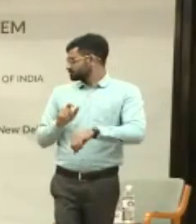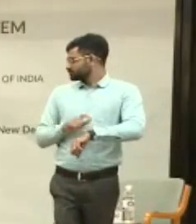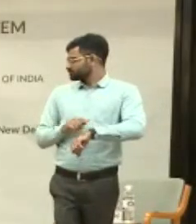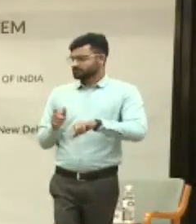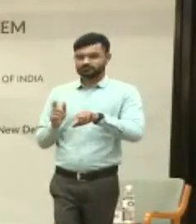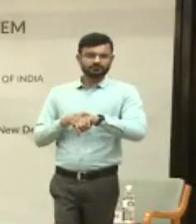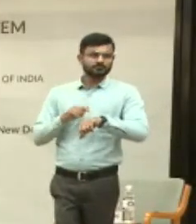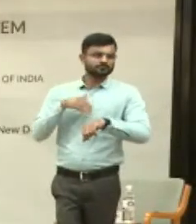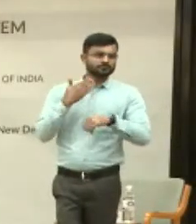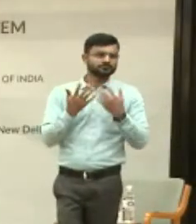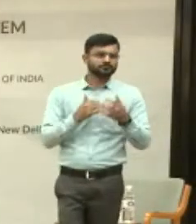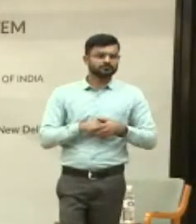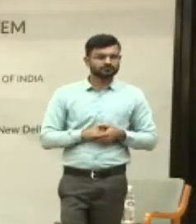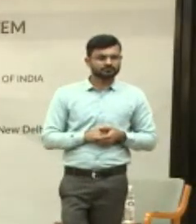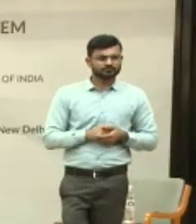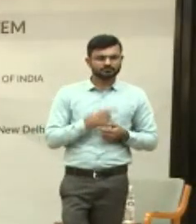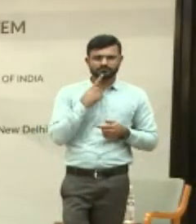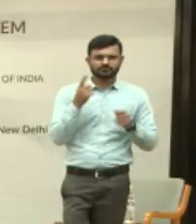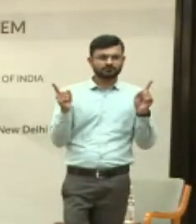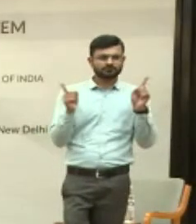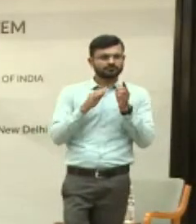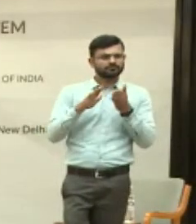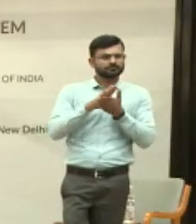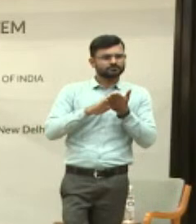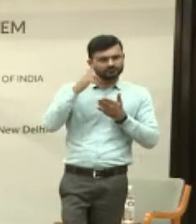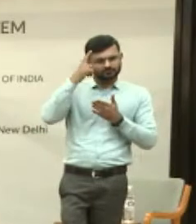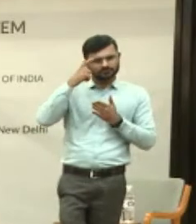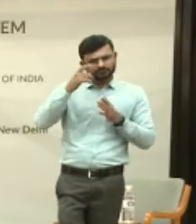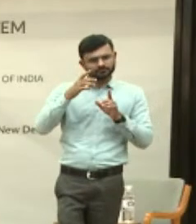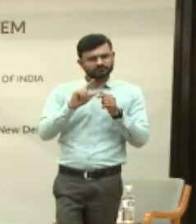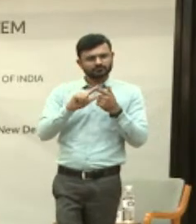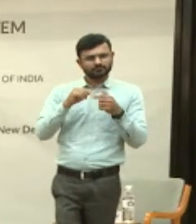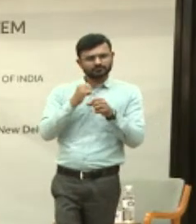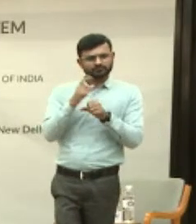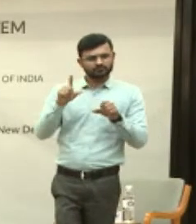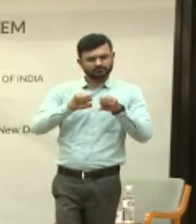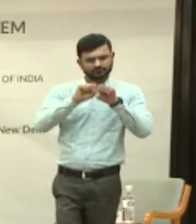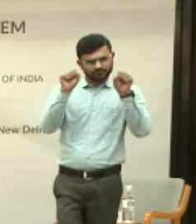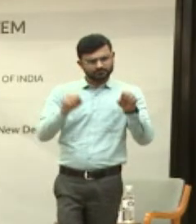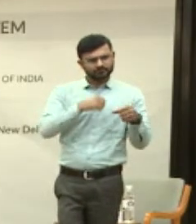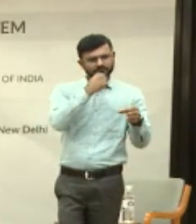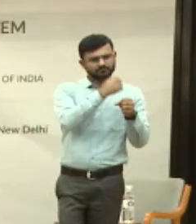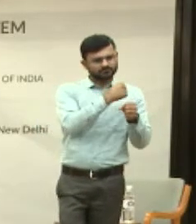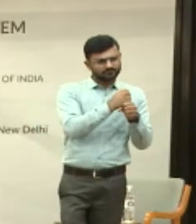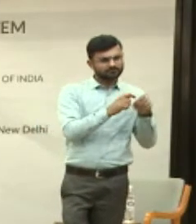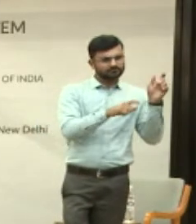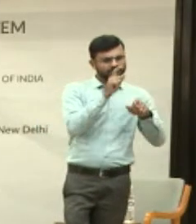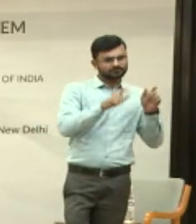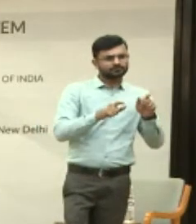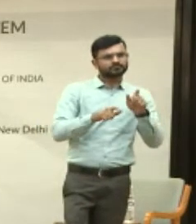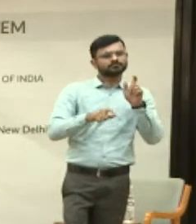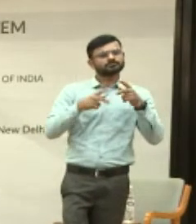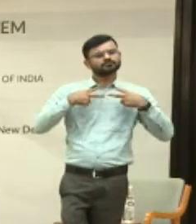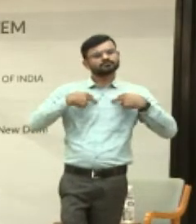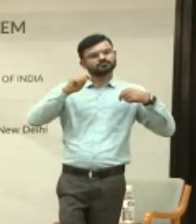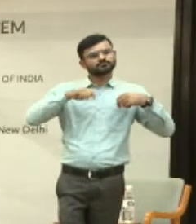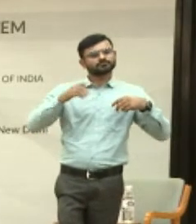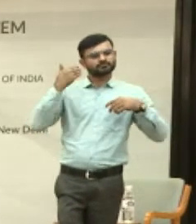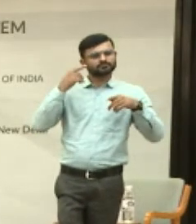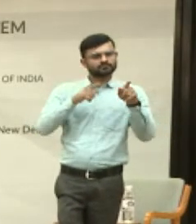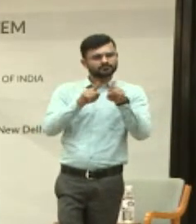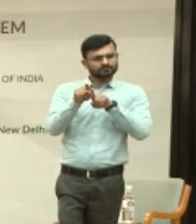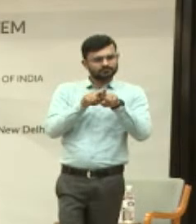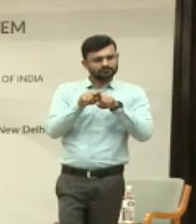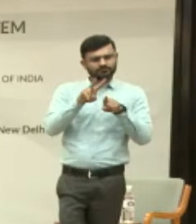Yeah, Dr. Debroy, just give me basic thing about legal system. Is it for government, people, or justice? A recent example